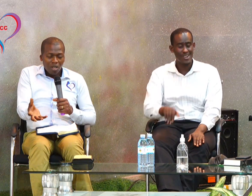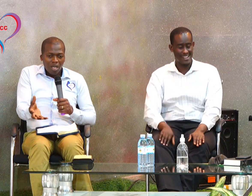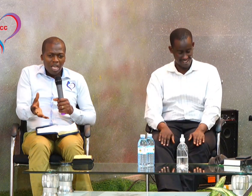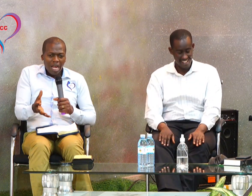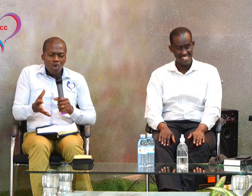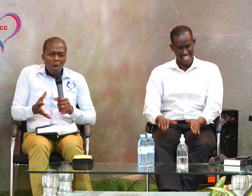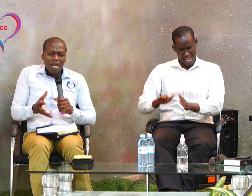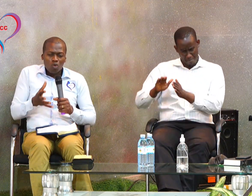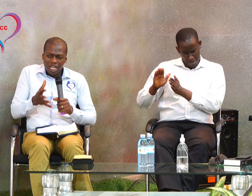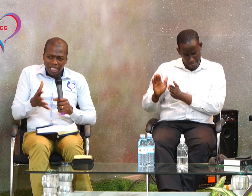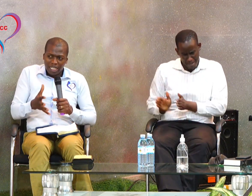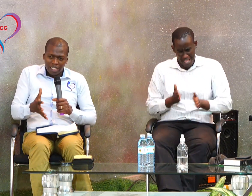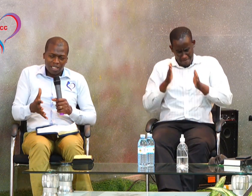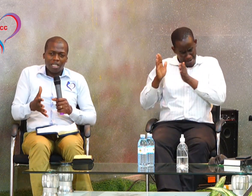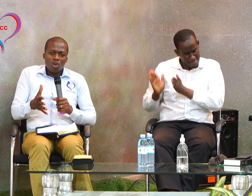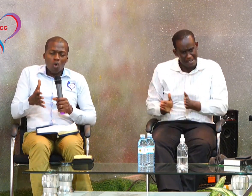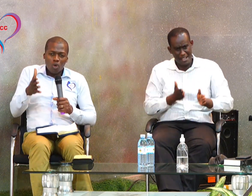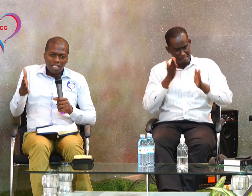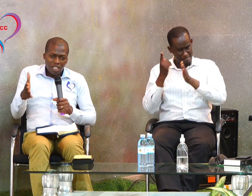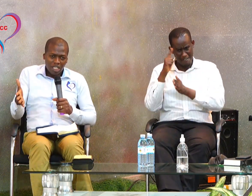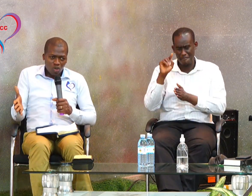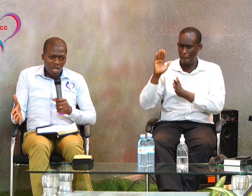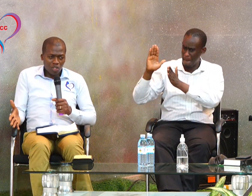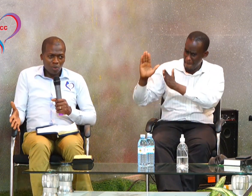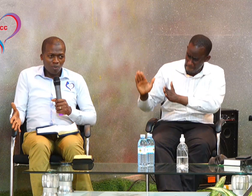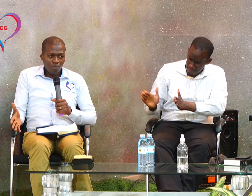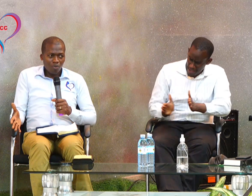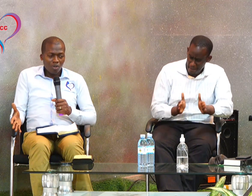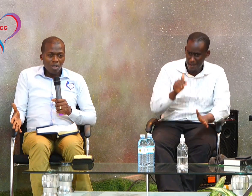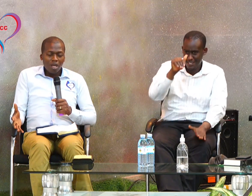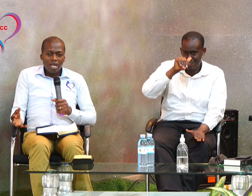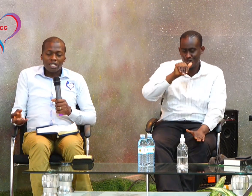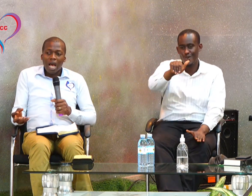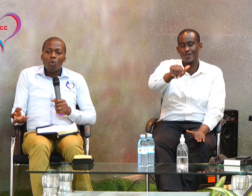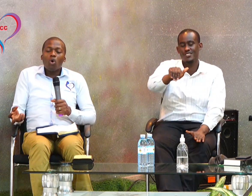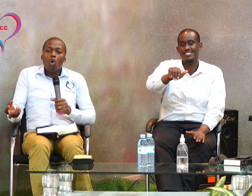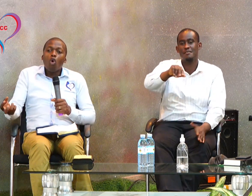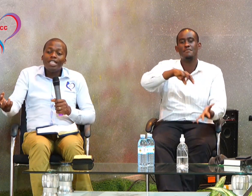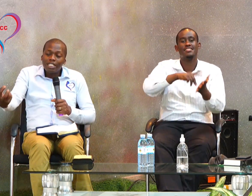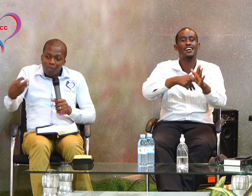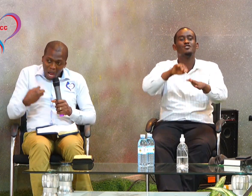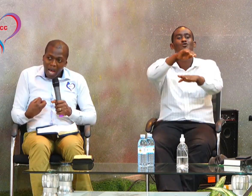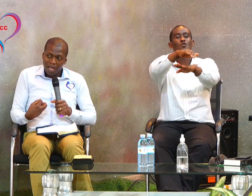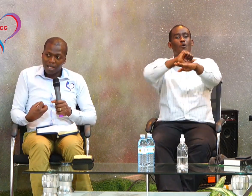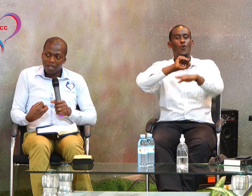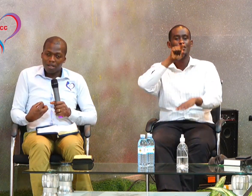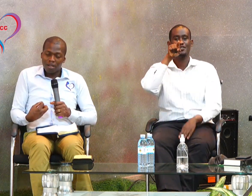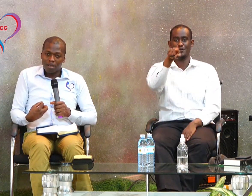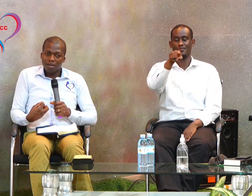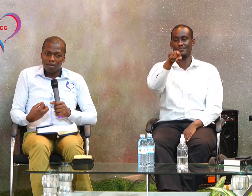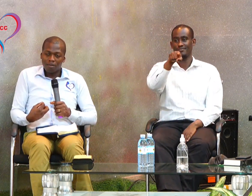your purpose, era nobanga wetegese olwekigendererwa kyo, you are called. Kati awo oyitibwa.